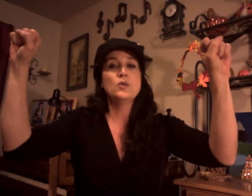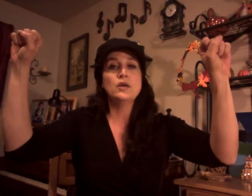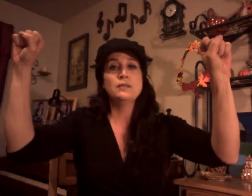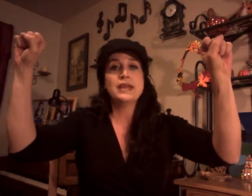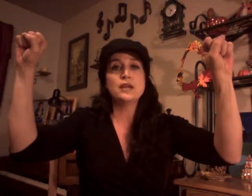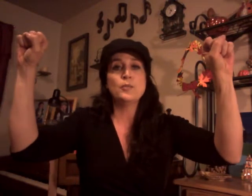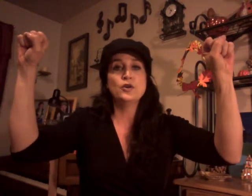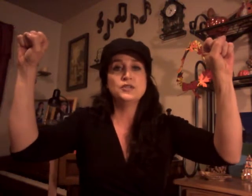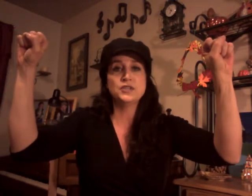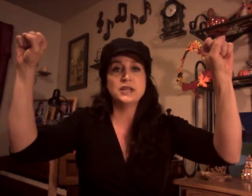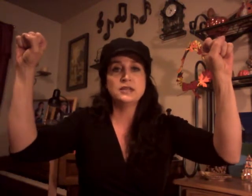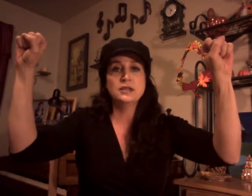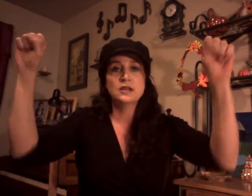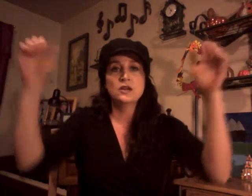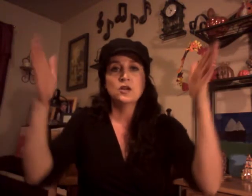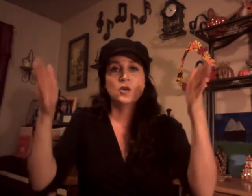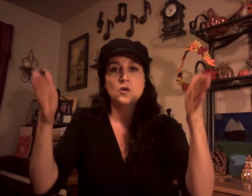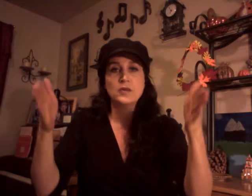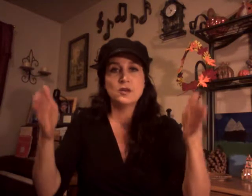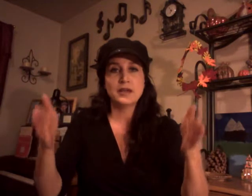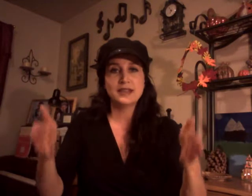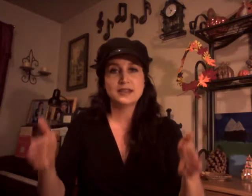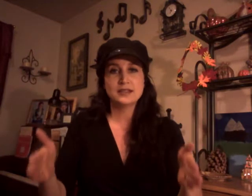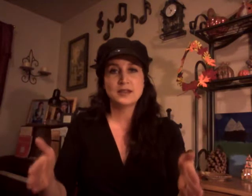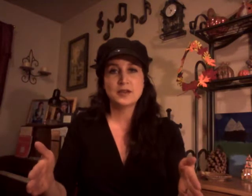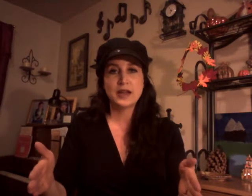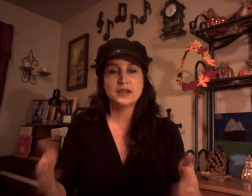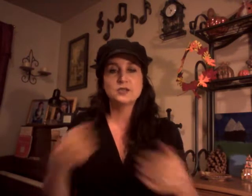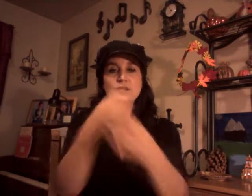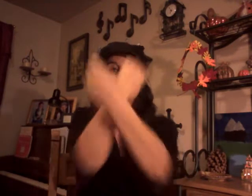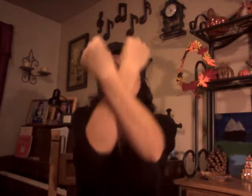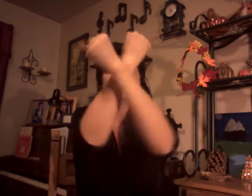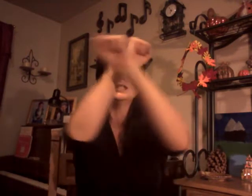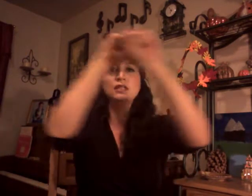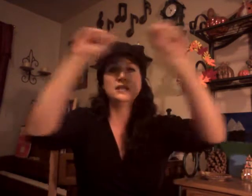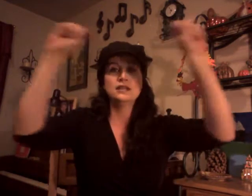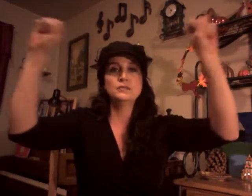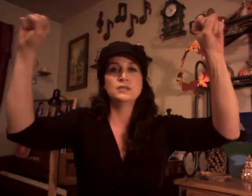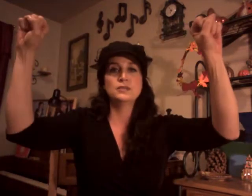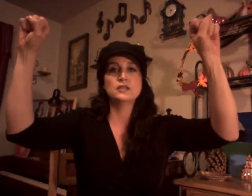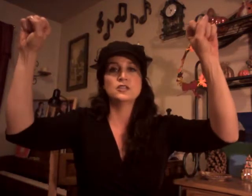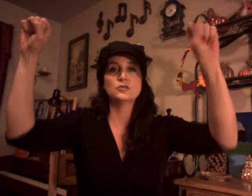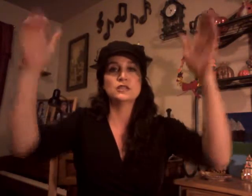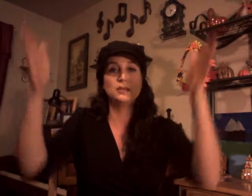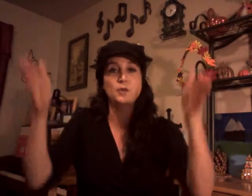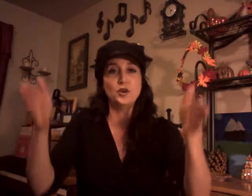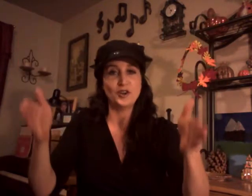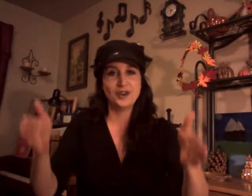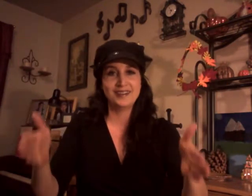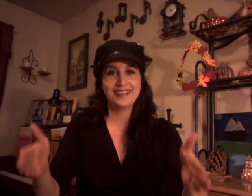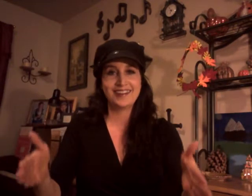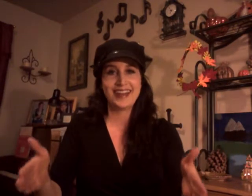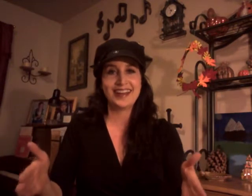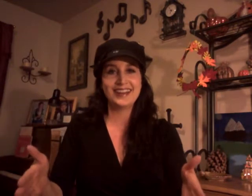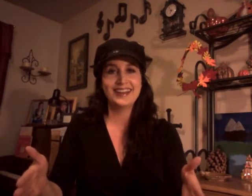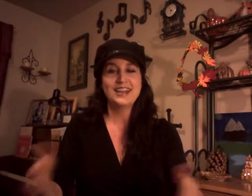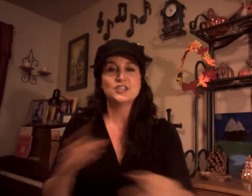want to make it a person, we go like this, okay? So this is redeemed, but this is redeemer, okay? So we